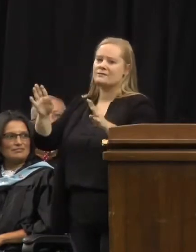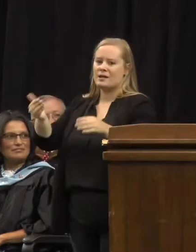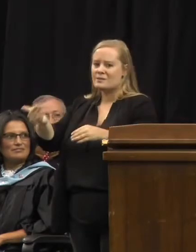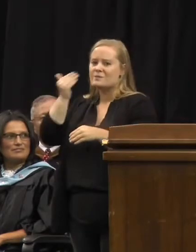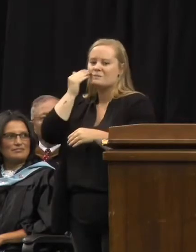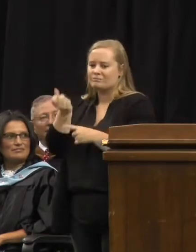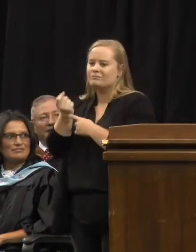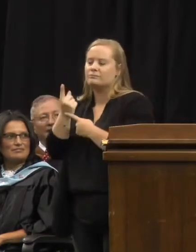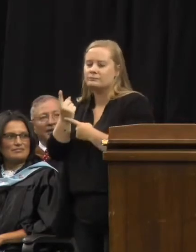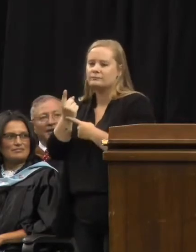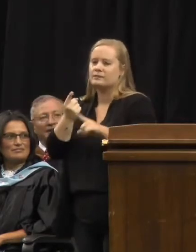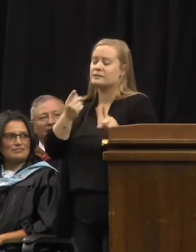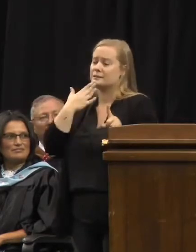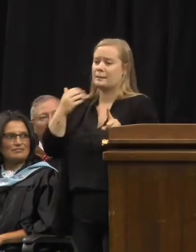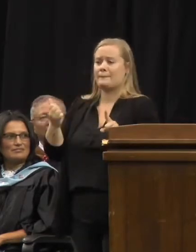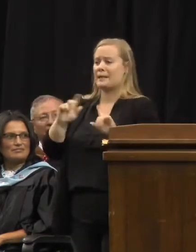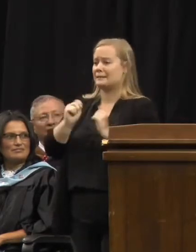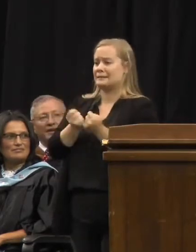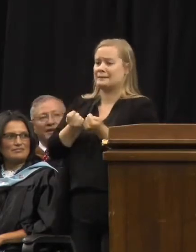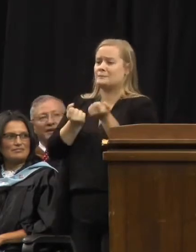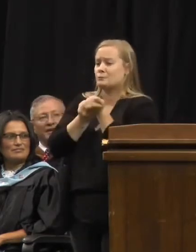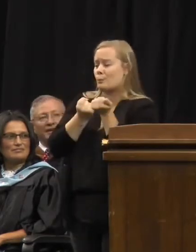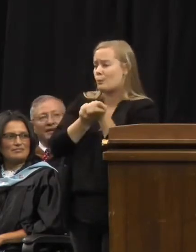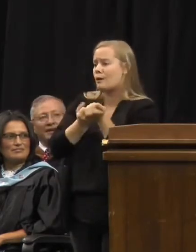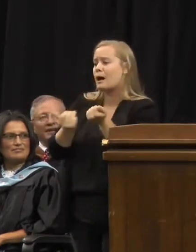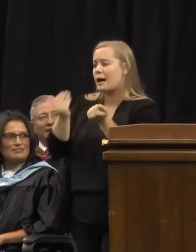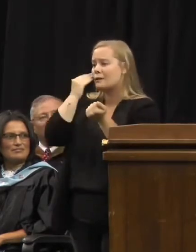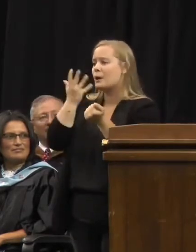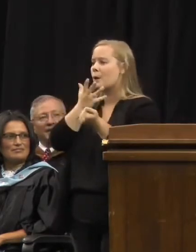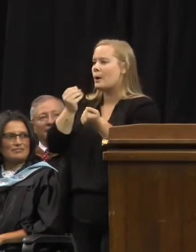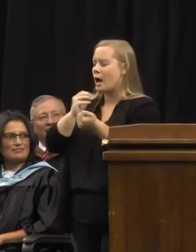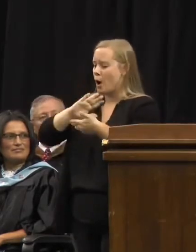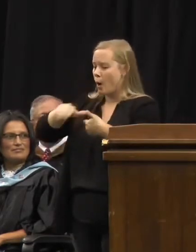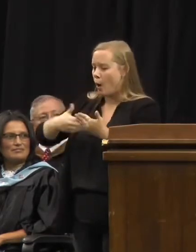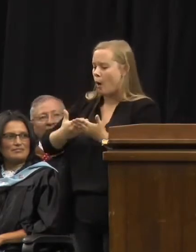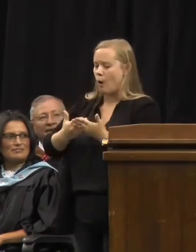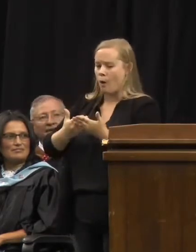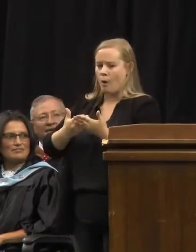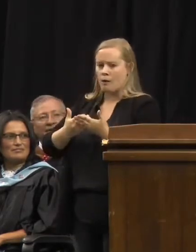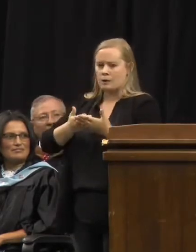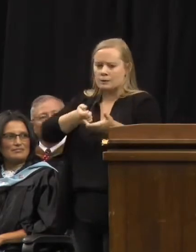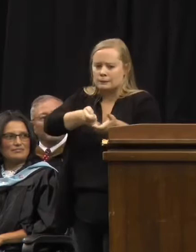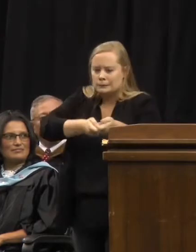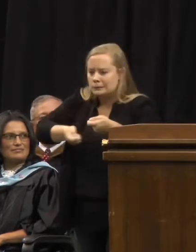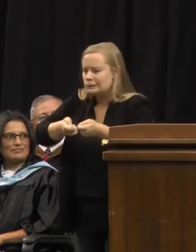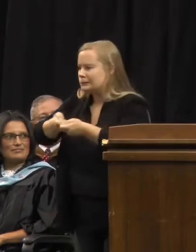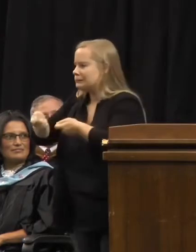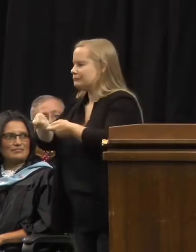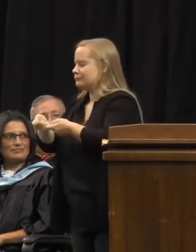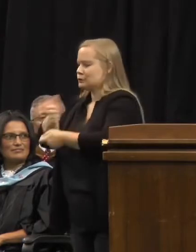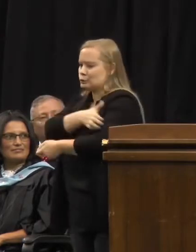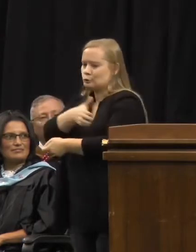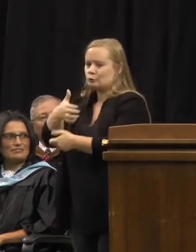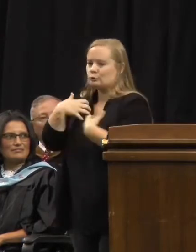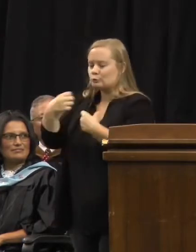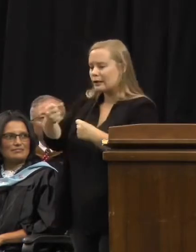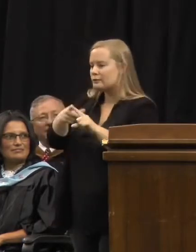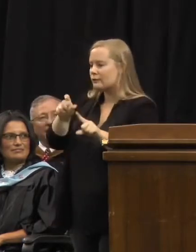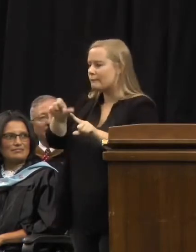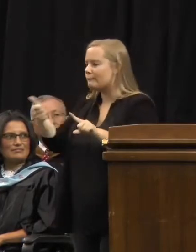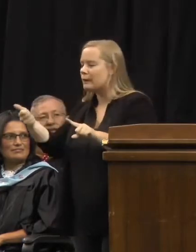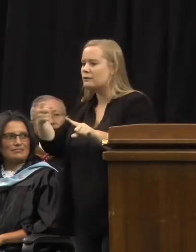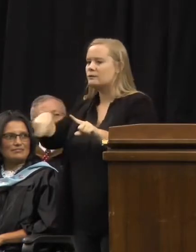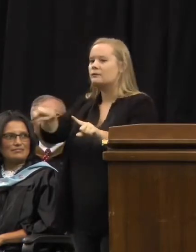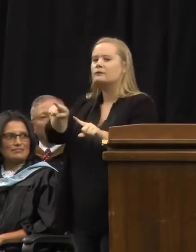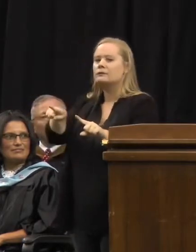one of the best team players I know and is able to draw the skills and strengths out of others and lift them up so